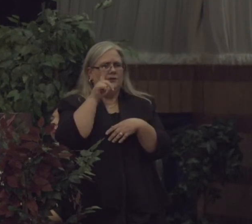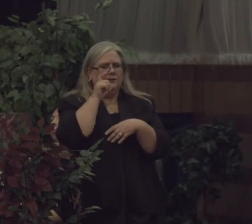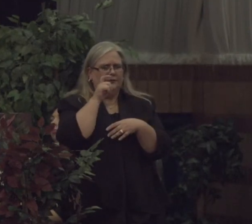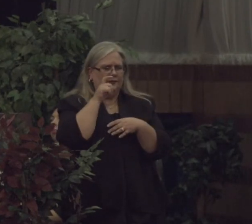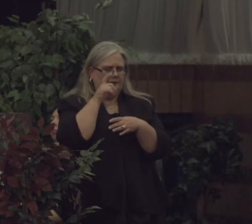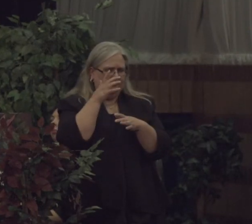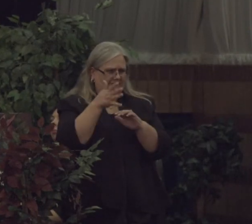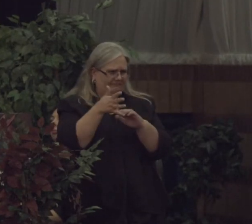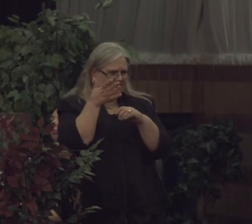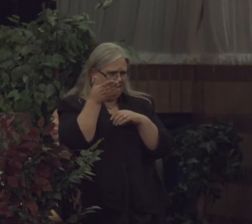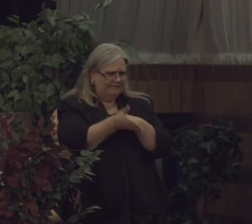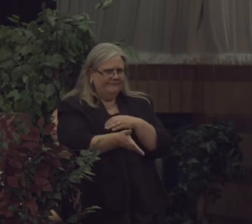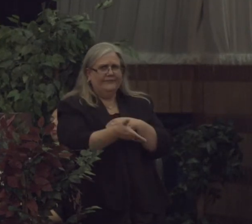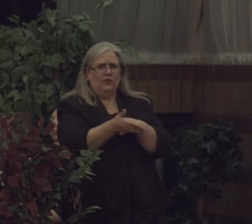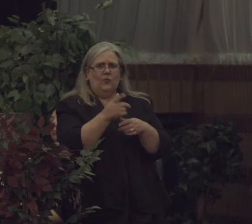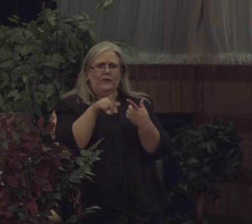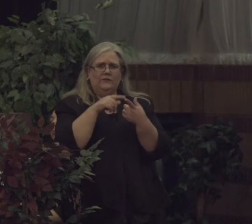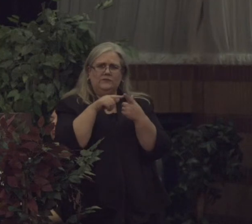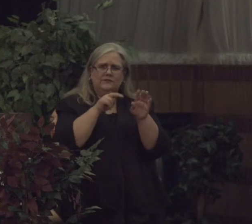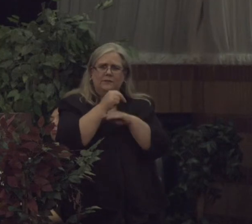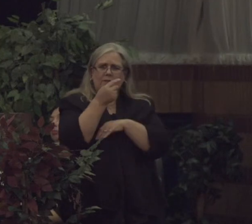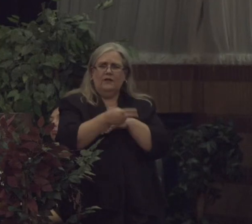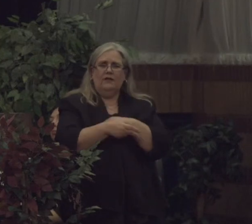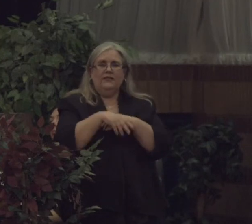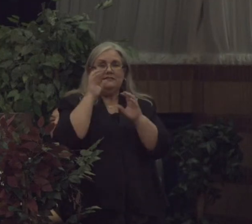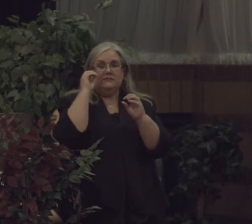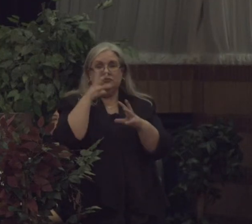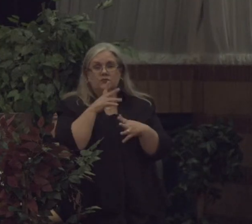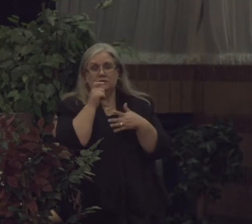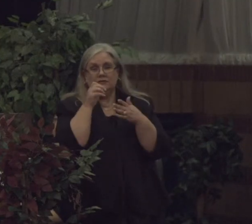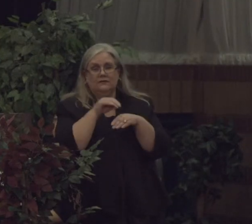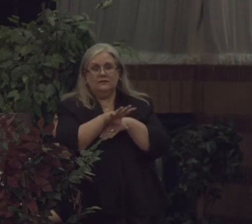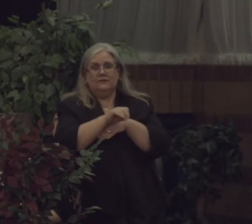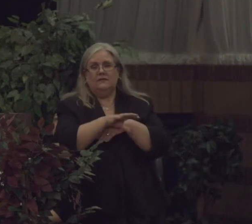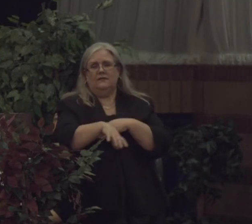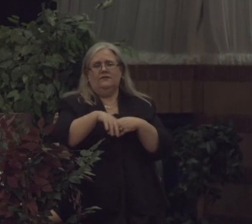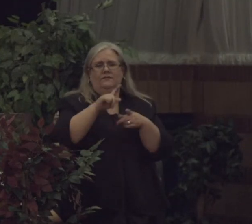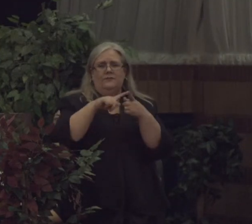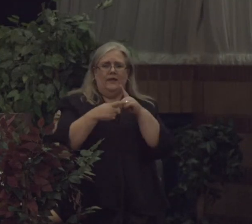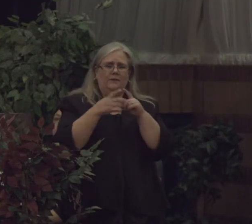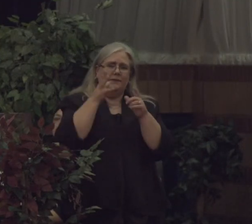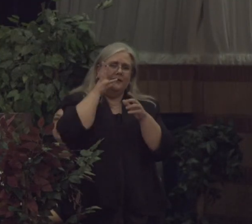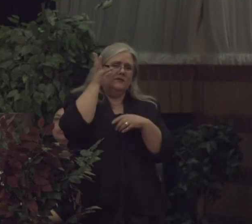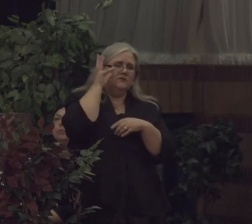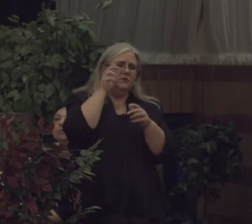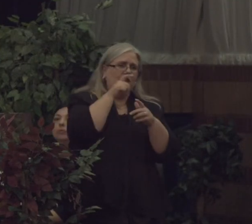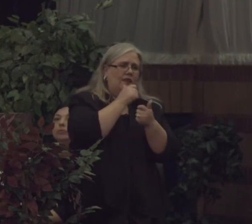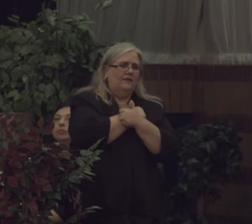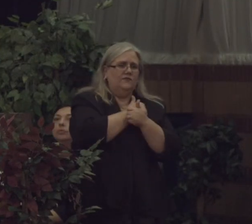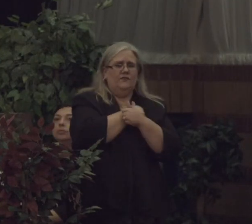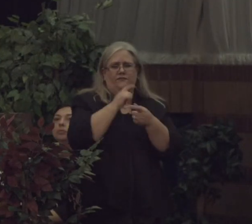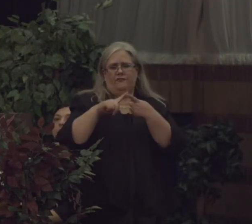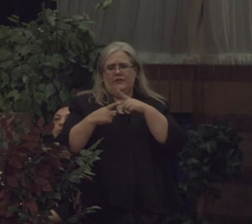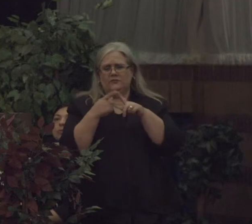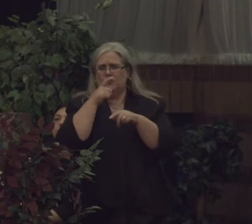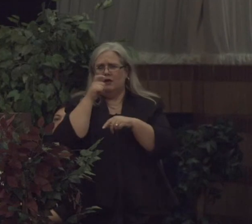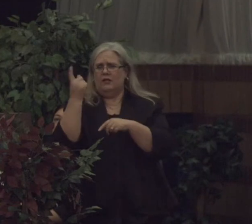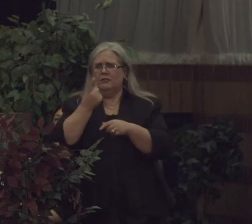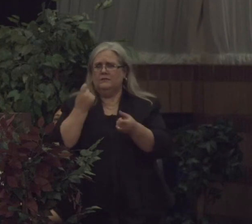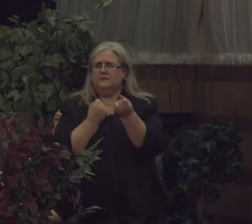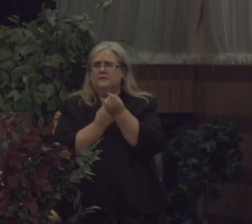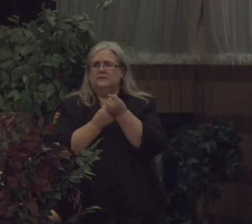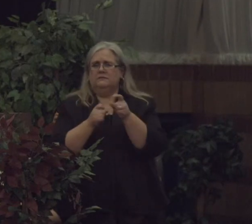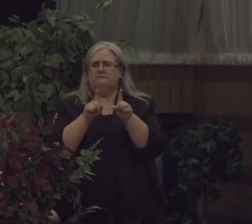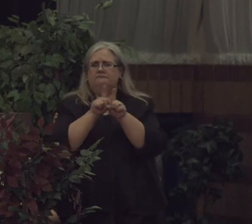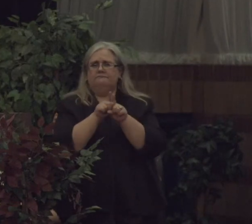stumbled, the teachers who guided you, the parents who love and care for you, the friends who will always be by your side. Without them, we cannot persevere through